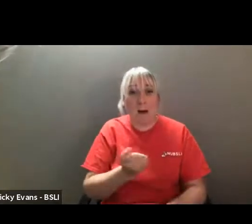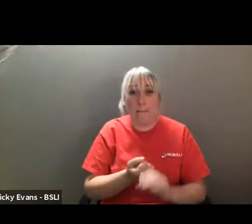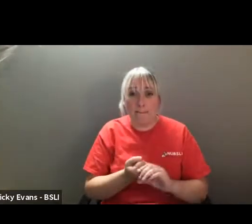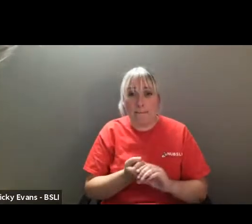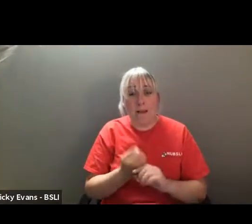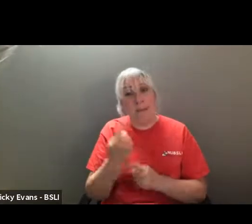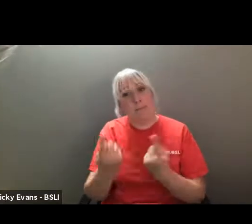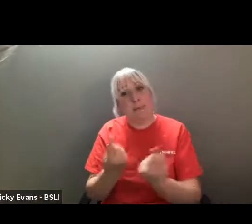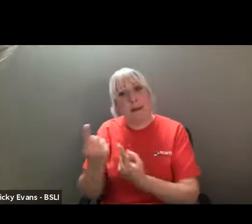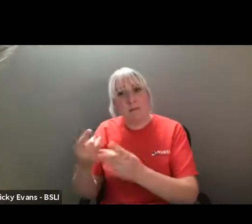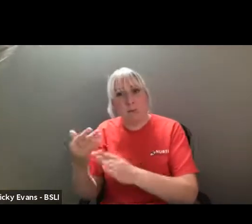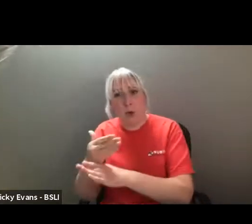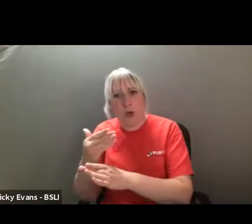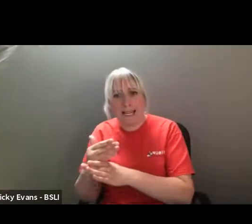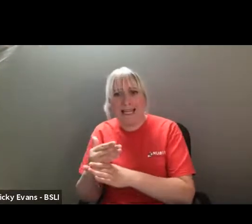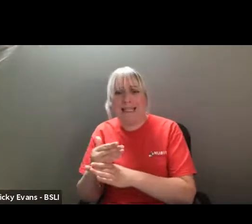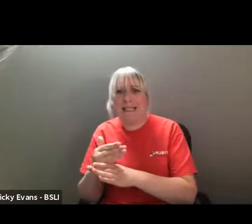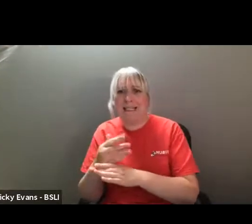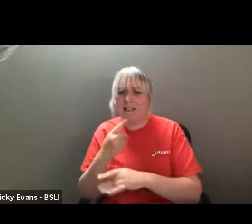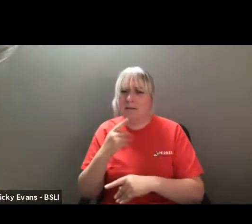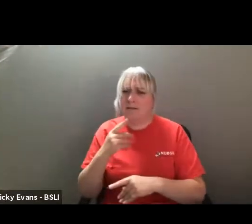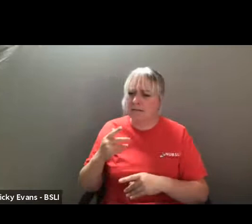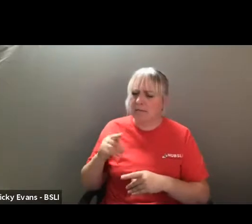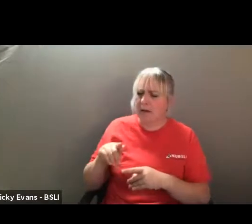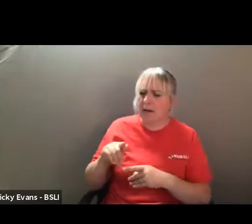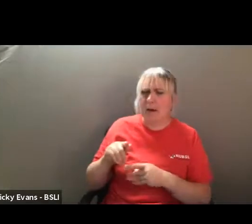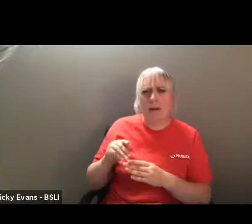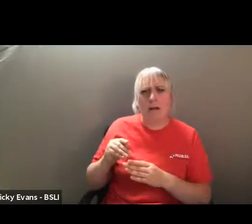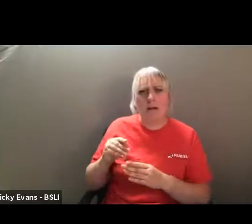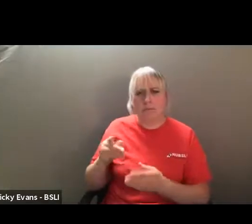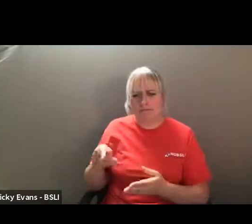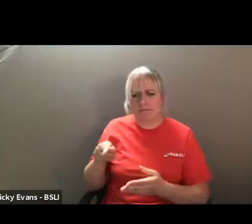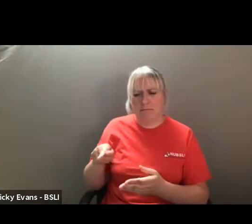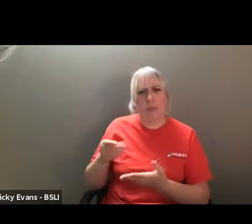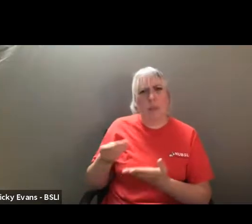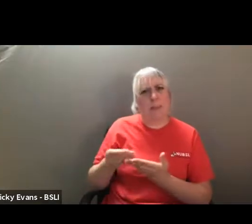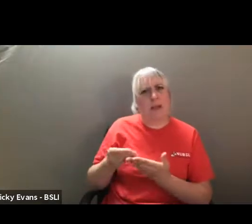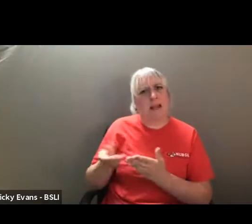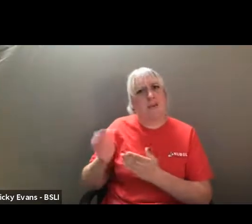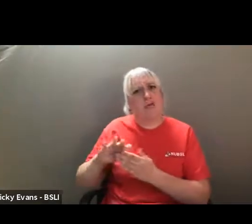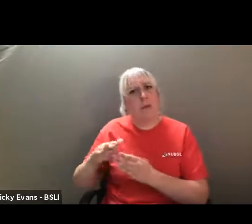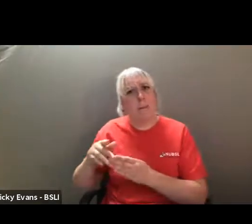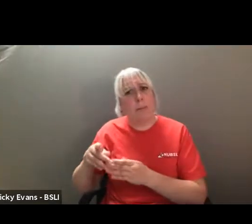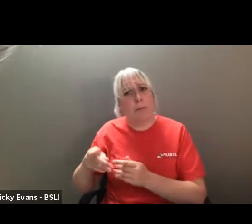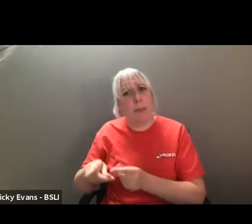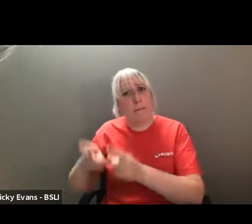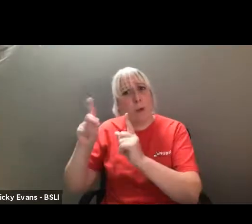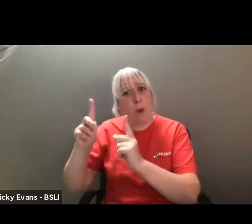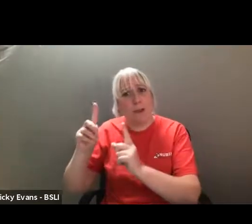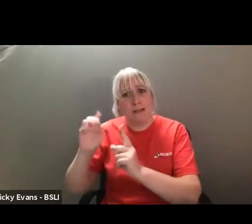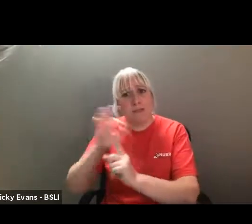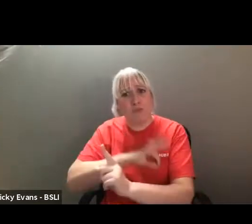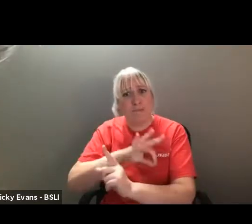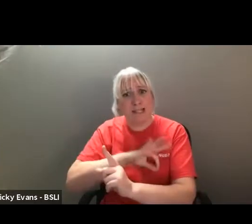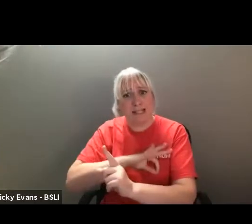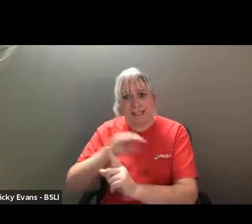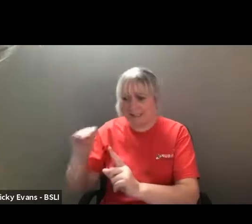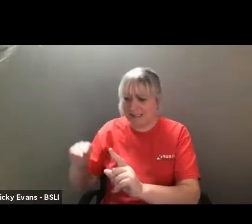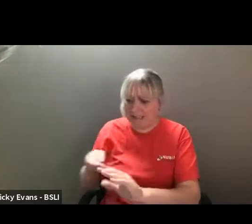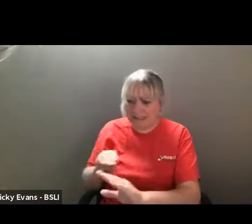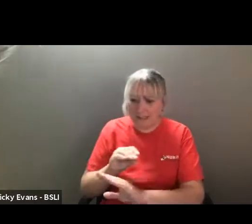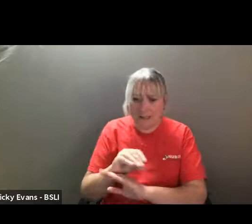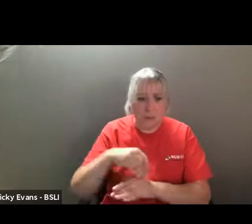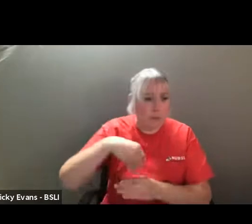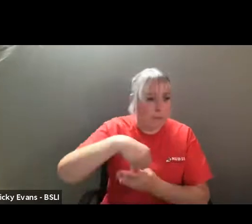working, essentially, instead of that money coming out from employers' pockets and profits and going into